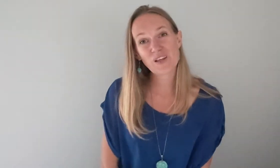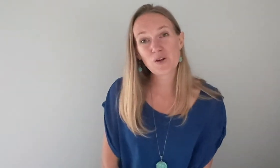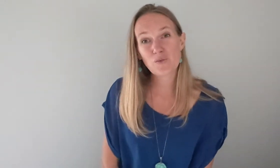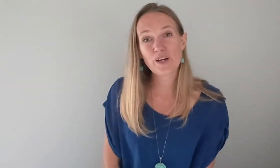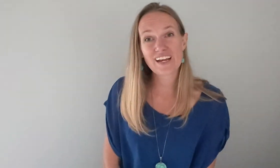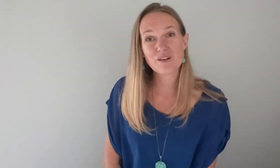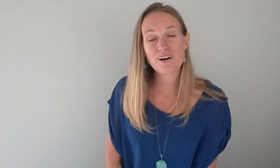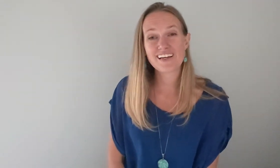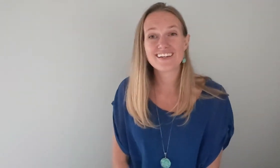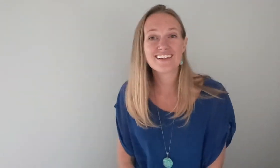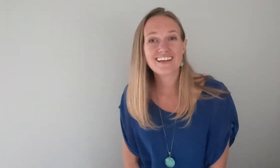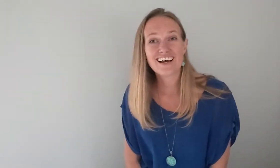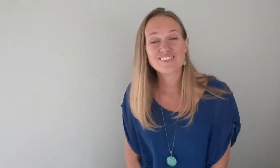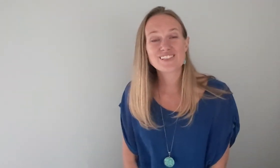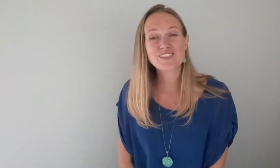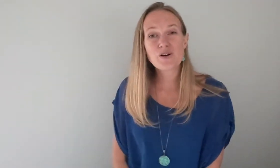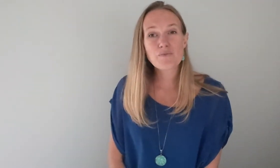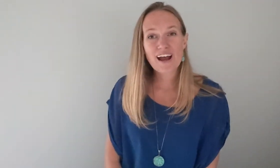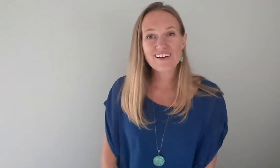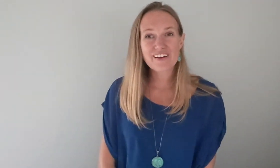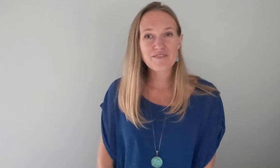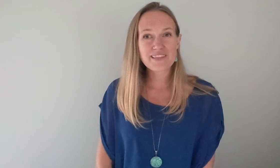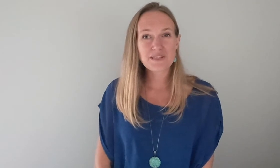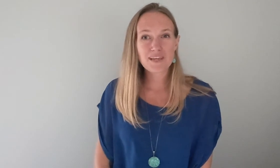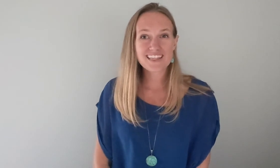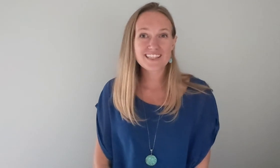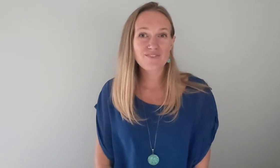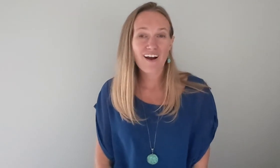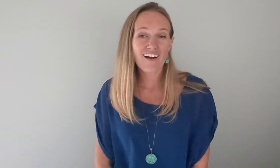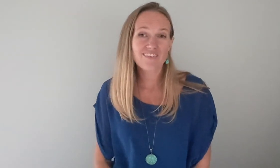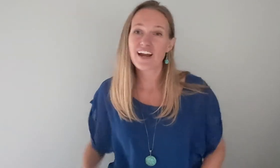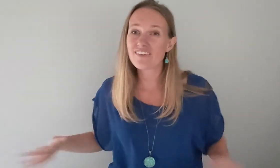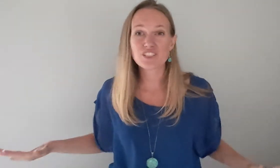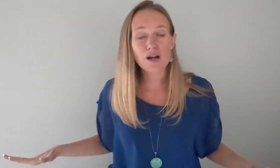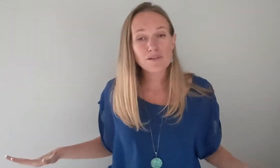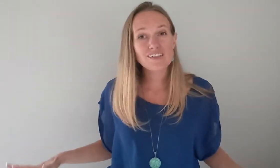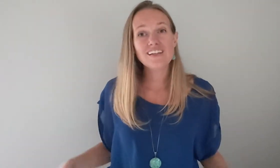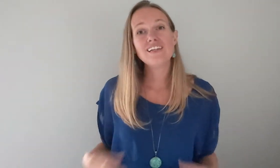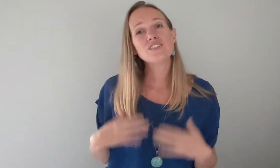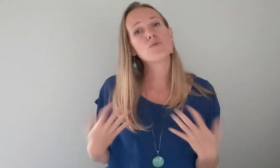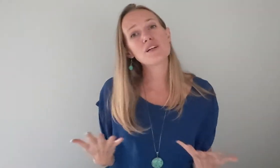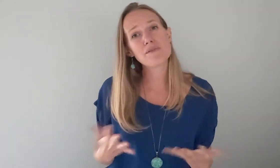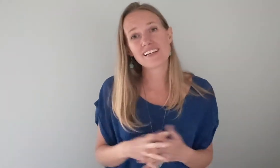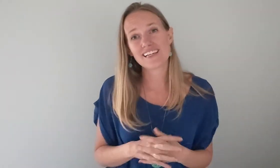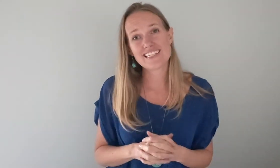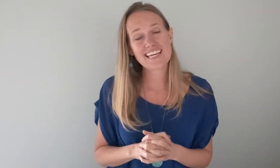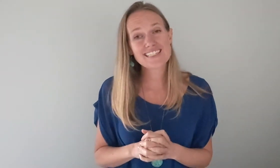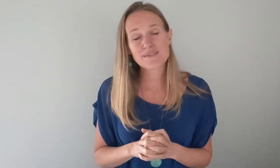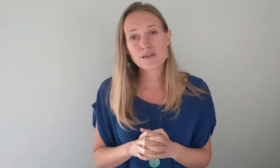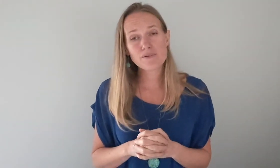Good work, everyone. I'm so proud of everyone that's made it this far. If you're having trouble, don't worry about it. It takes some people a